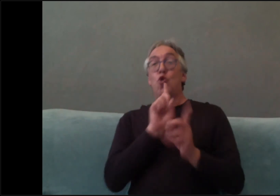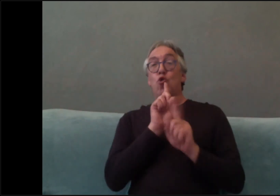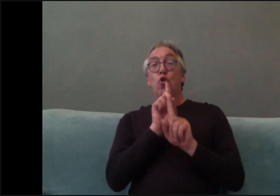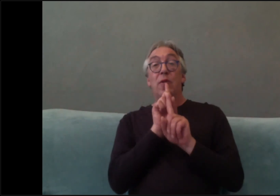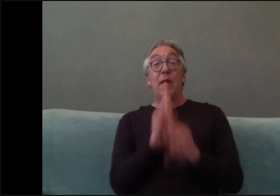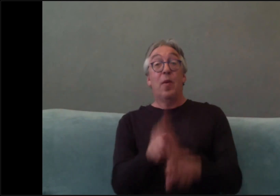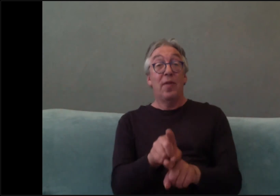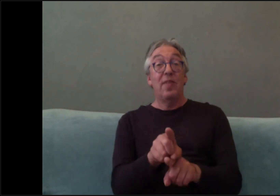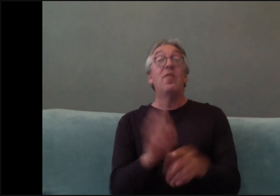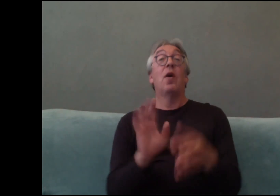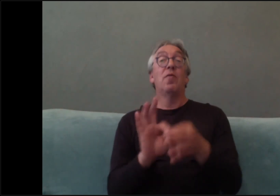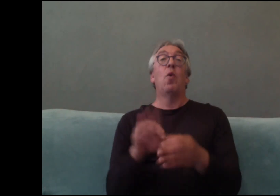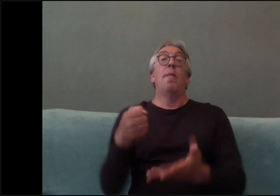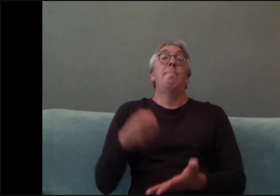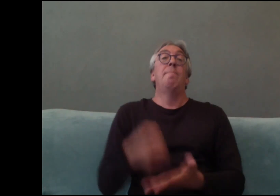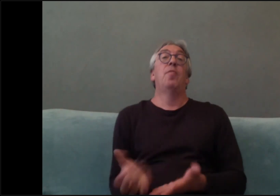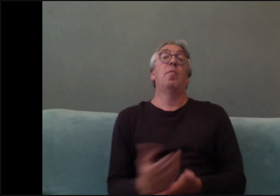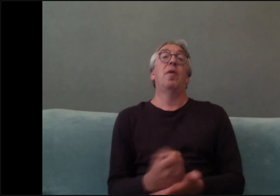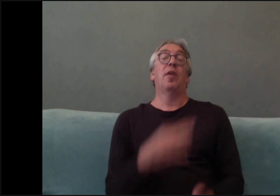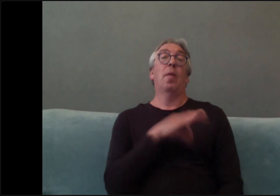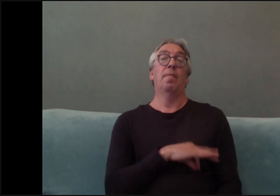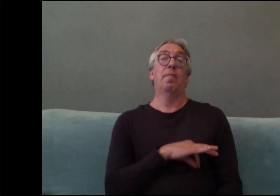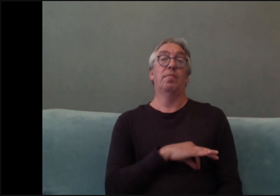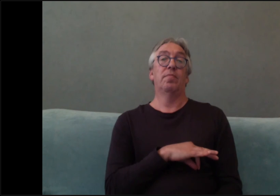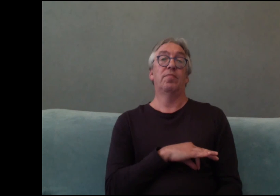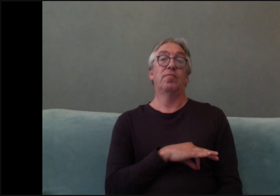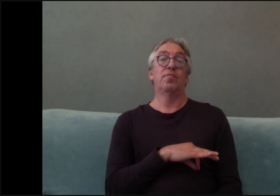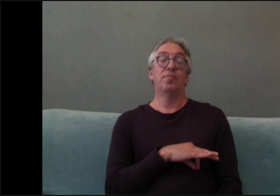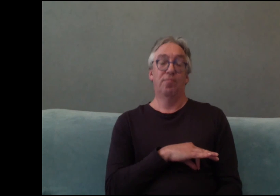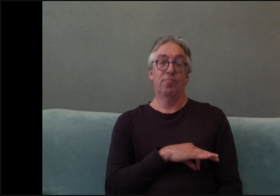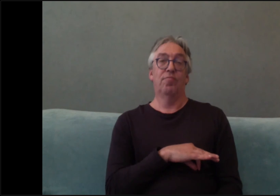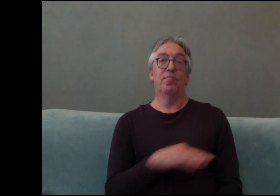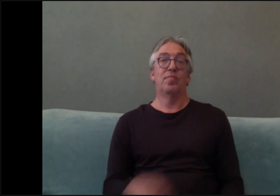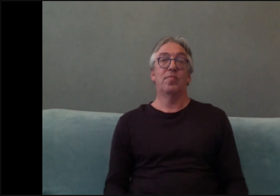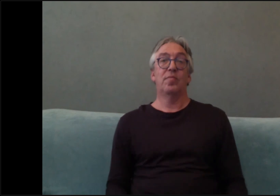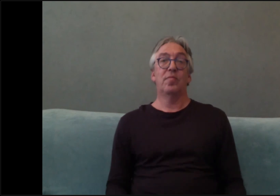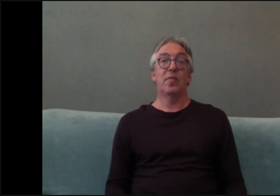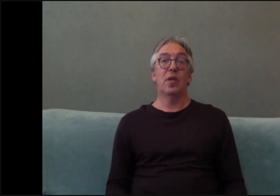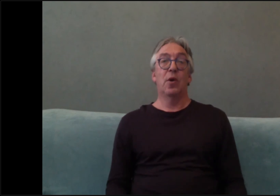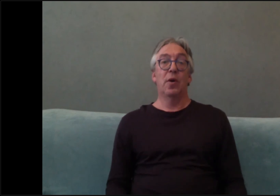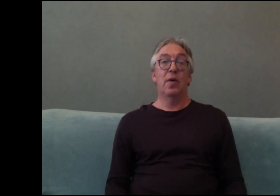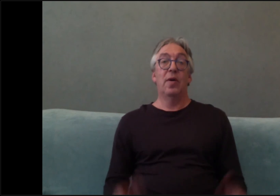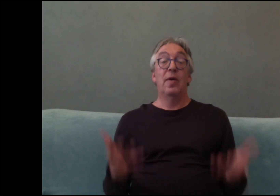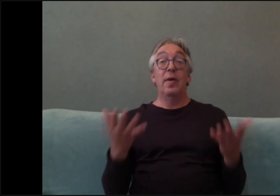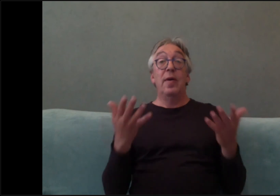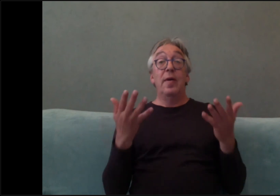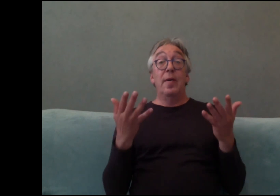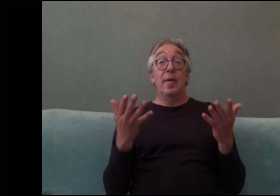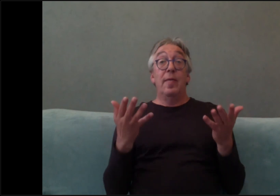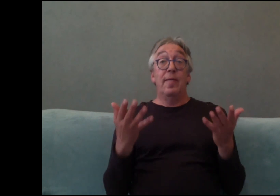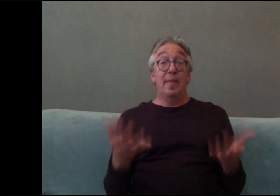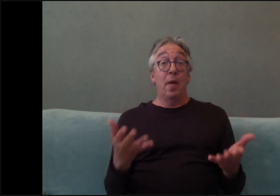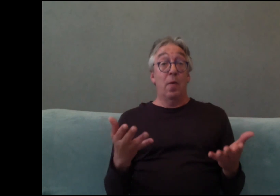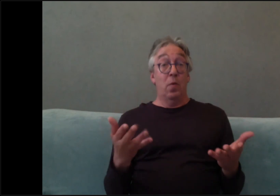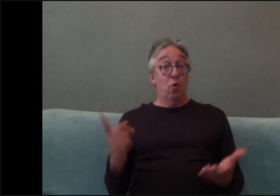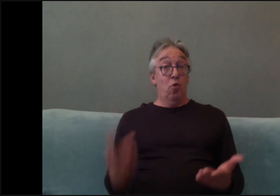point: proposals to support the rights of people with disability facing poverty. Continue working for